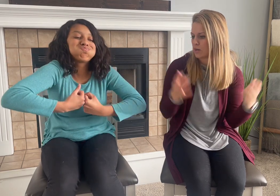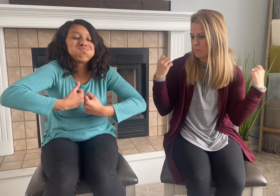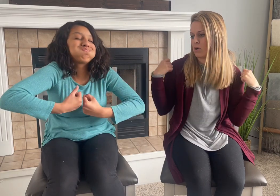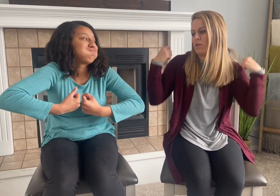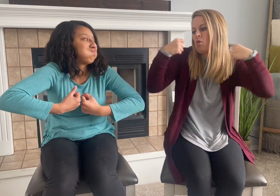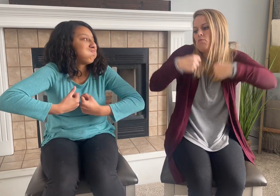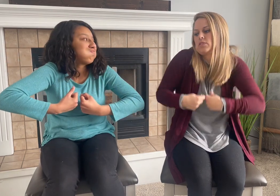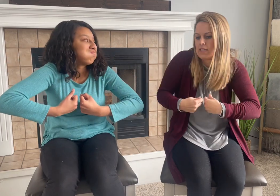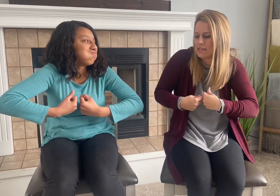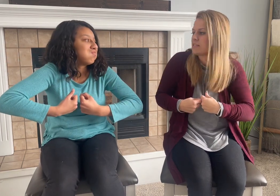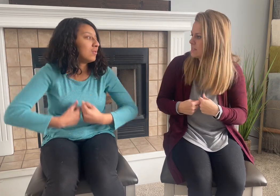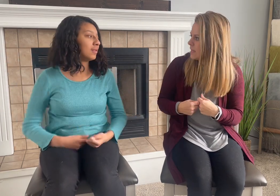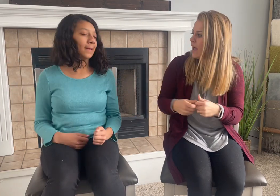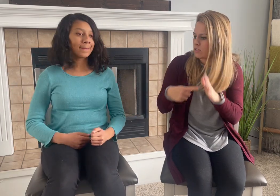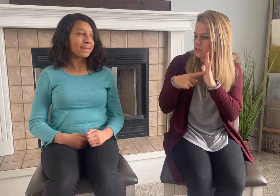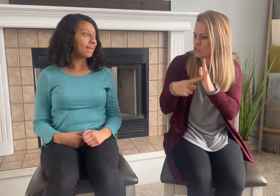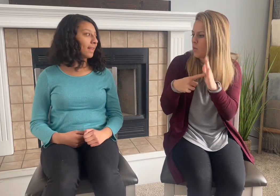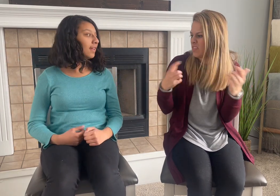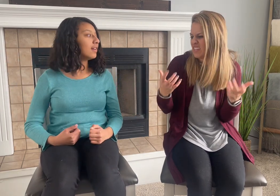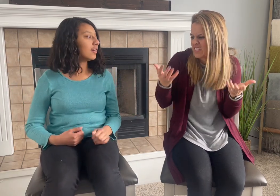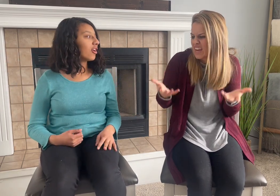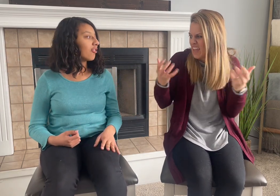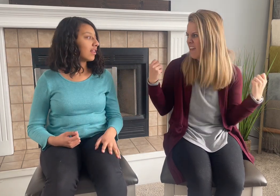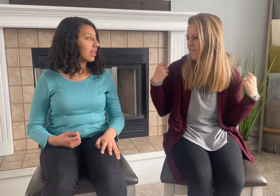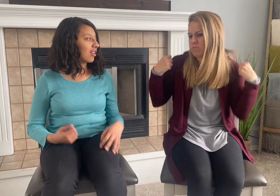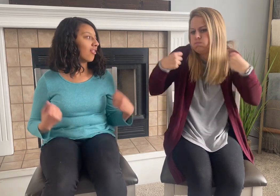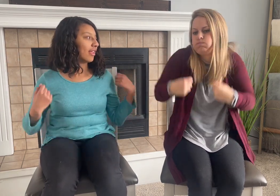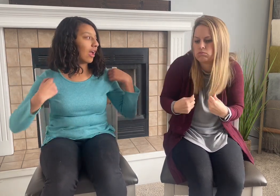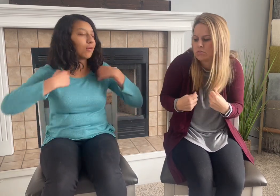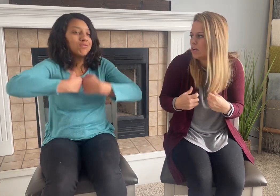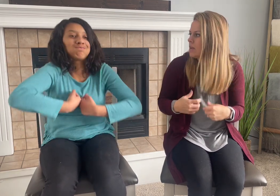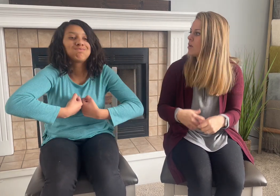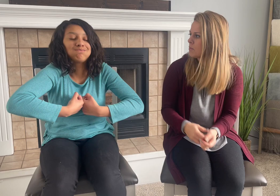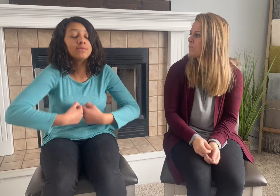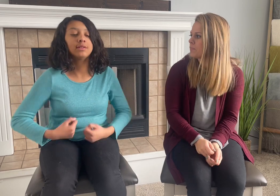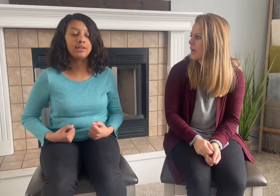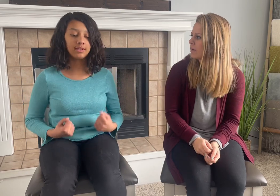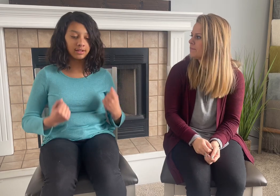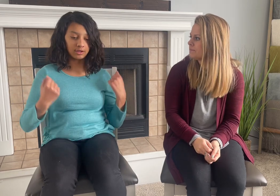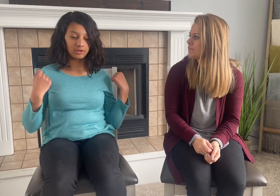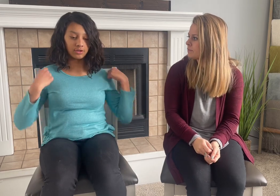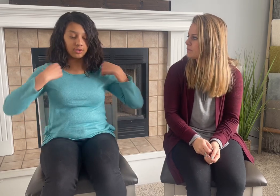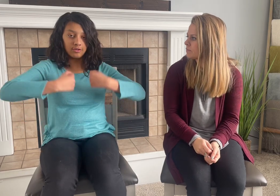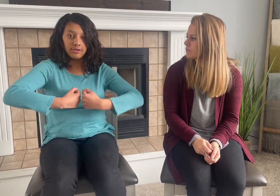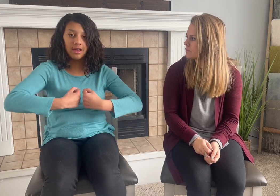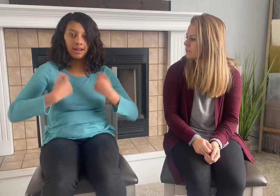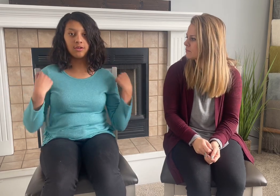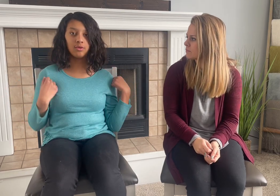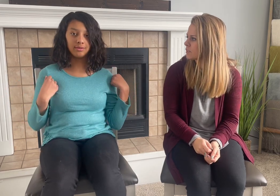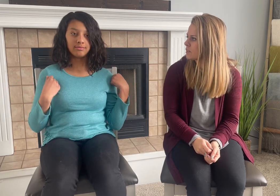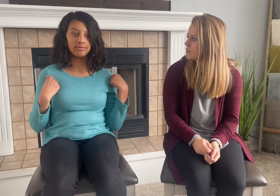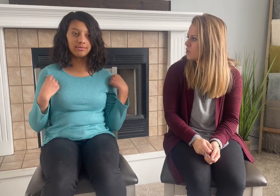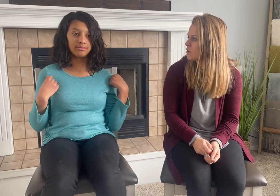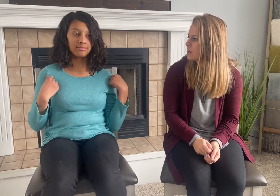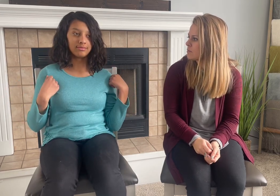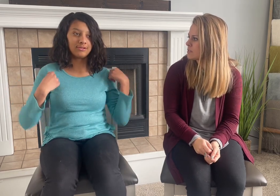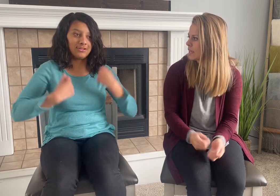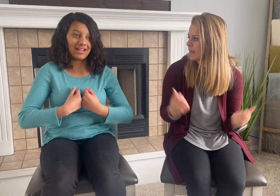you're gonna put it over like this. Yeah. And you're showing that it's kind of heavy. Yeah. So you can sign